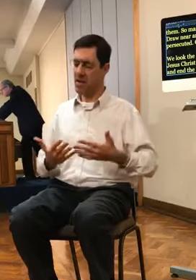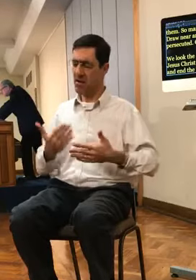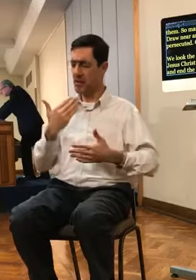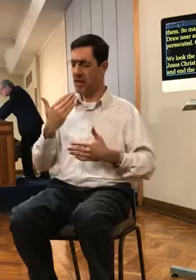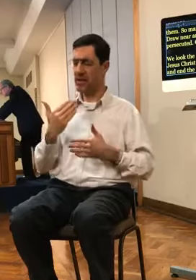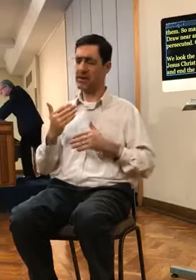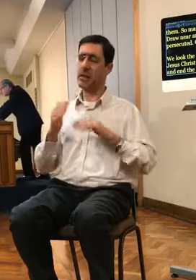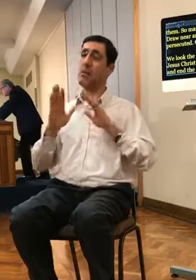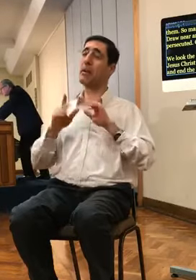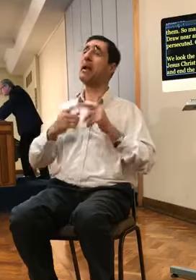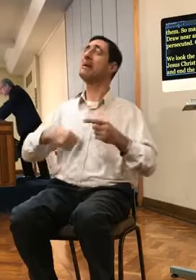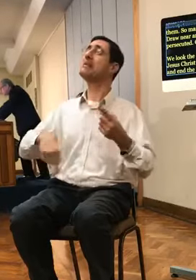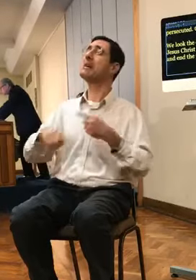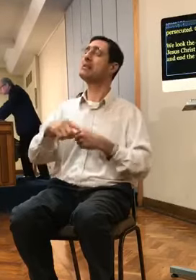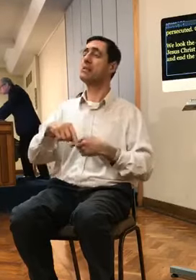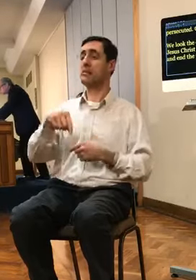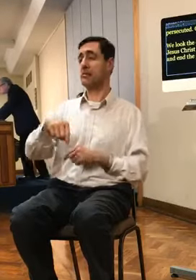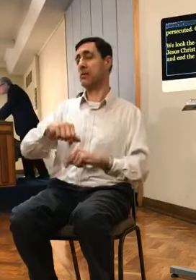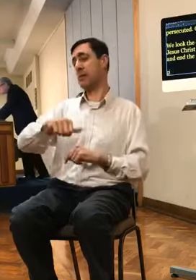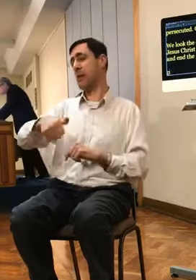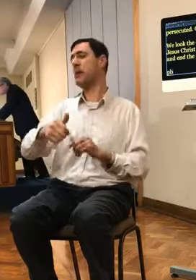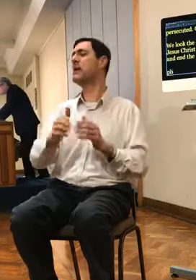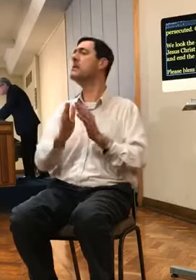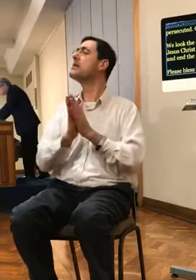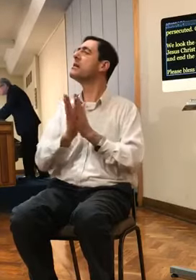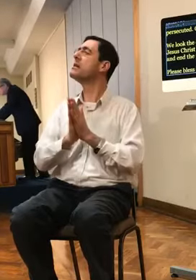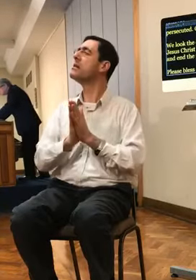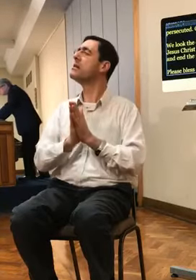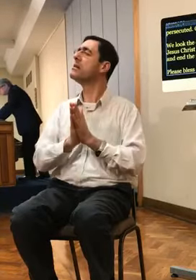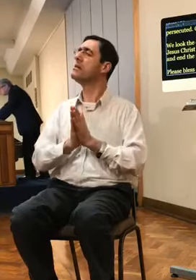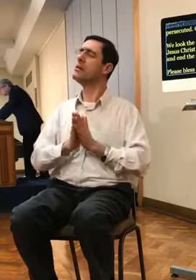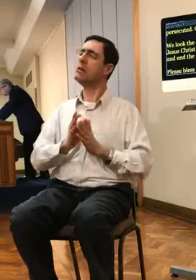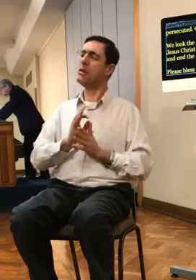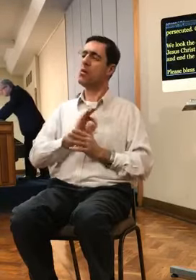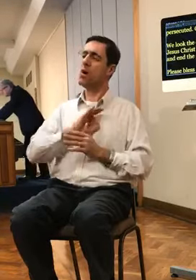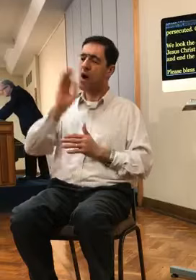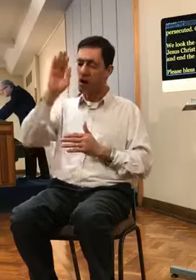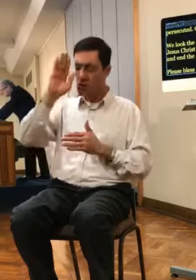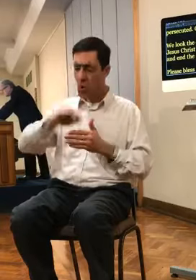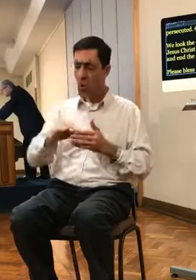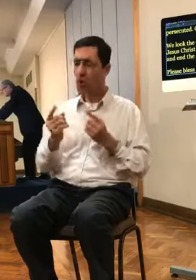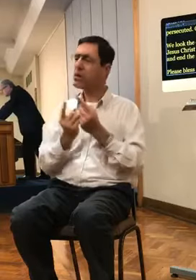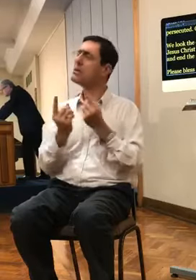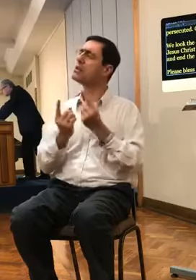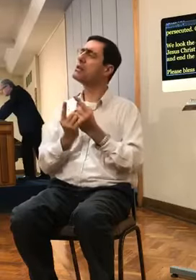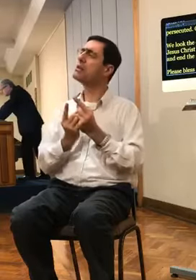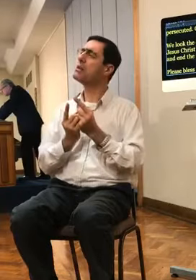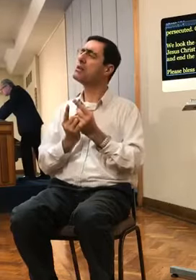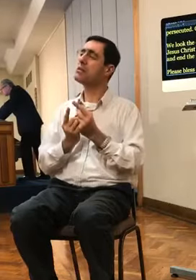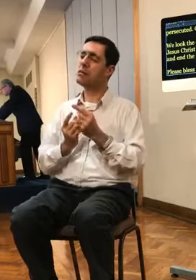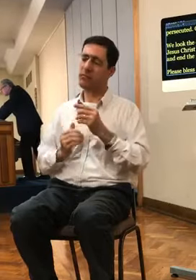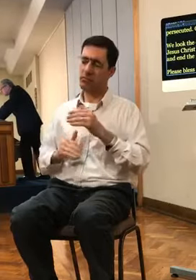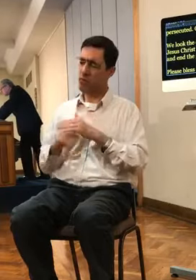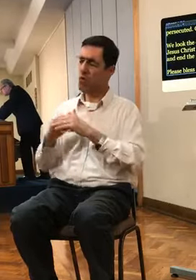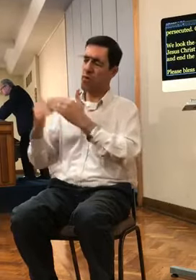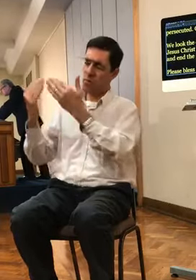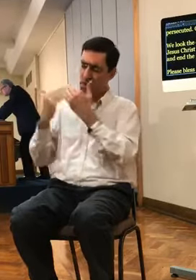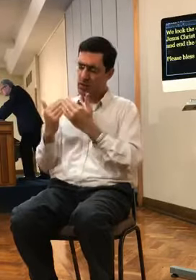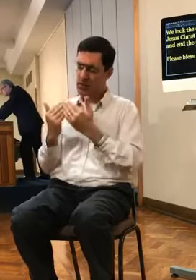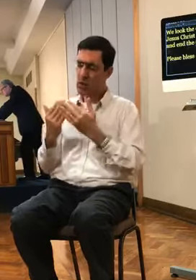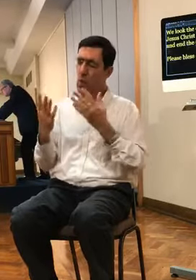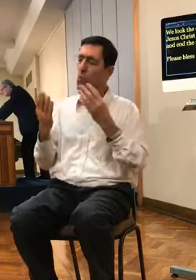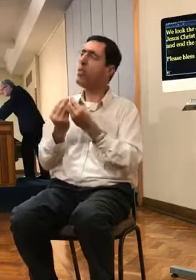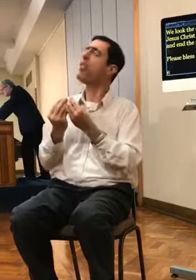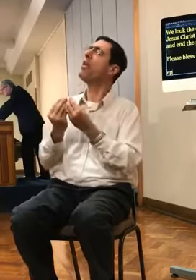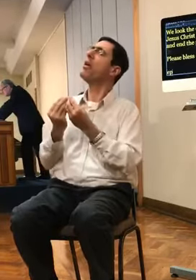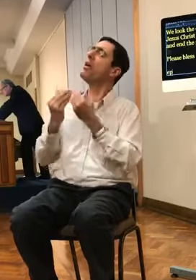our fellowship together. Gracious God, we ask all these mercies with great thanksgiving in our Lord Jesus'